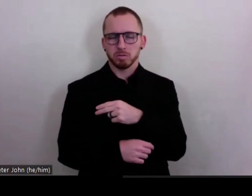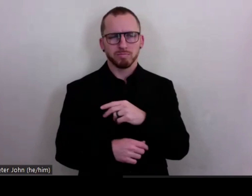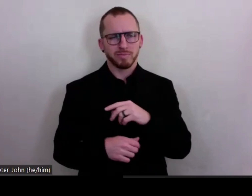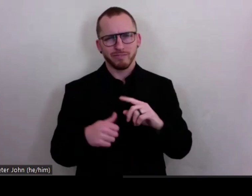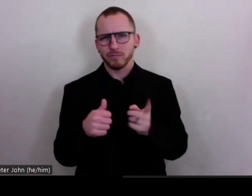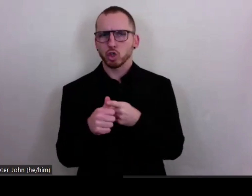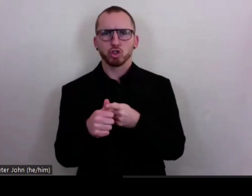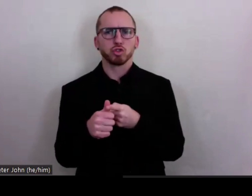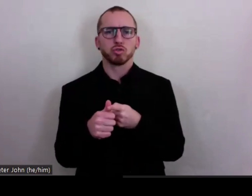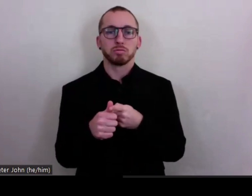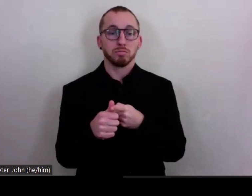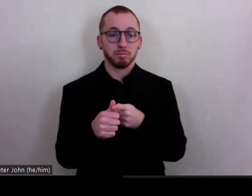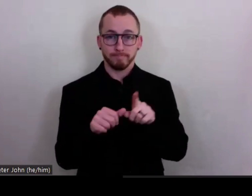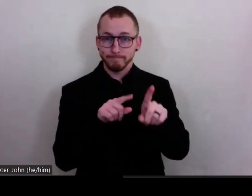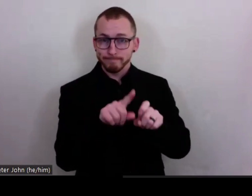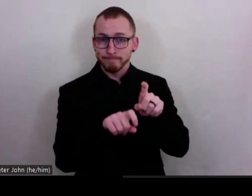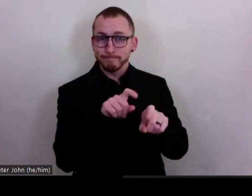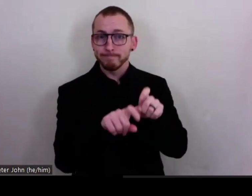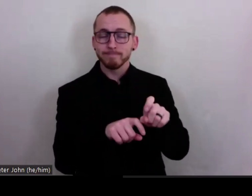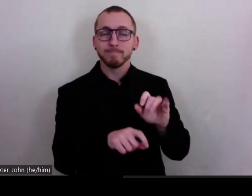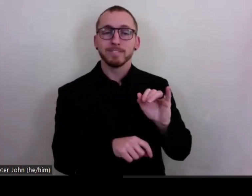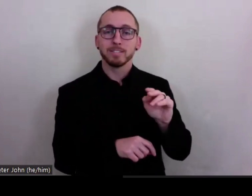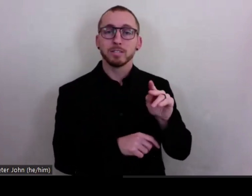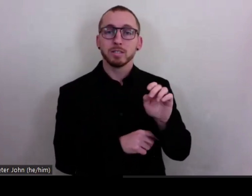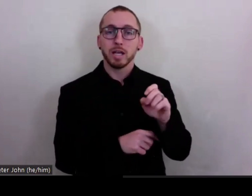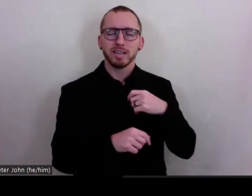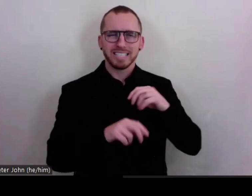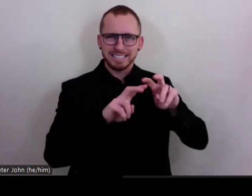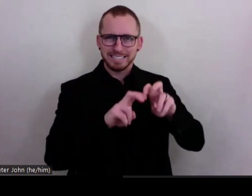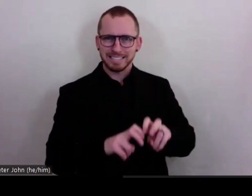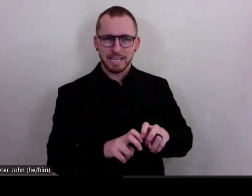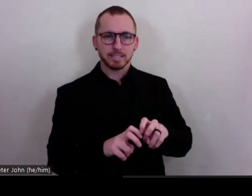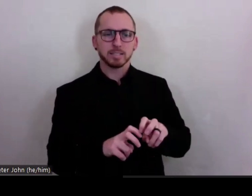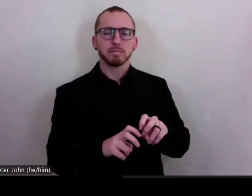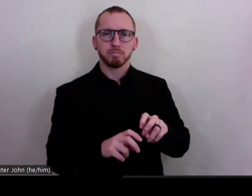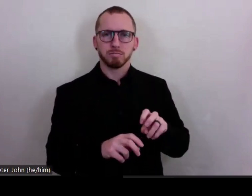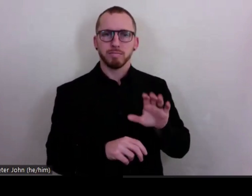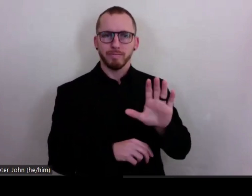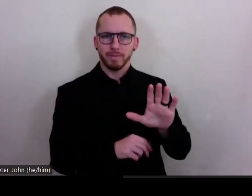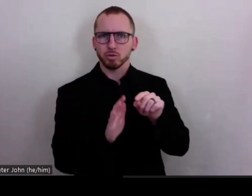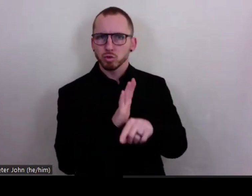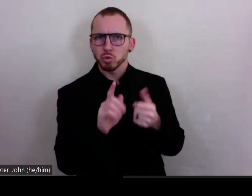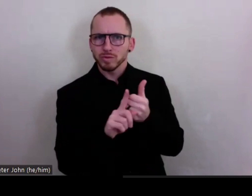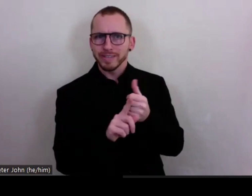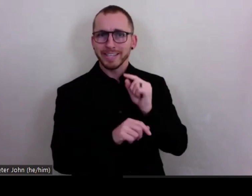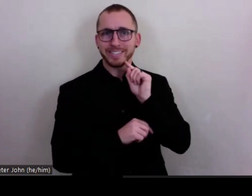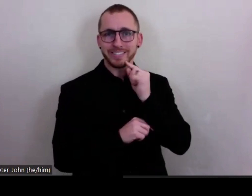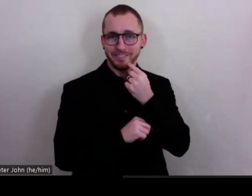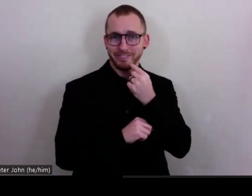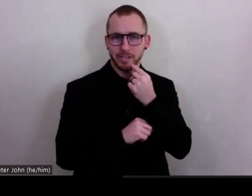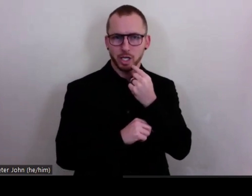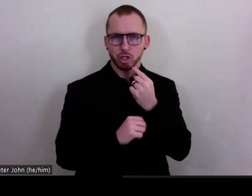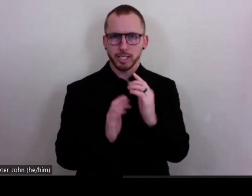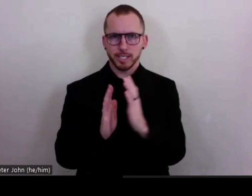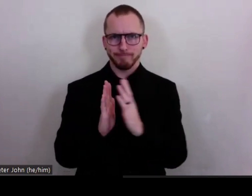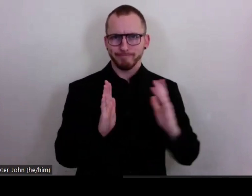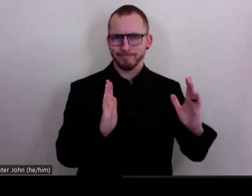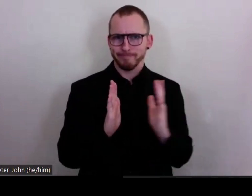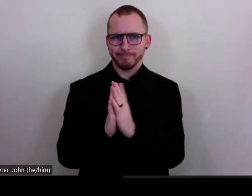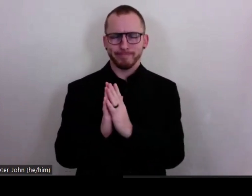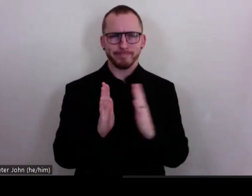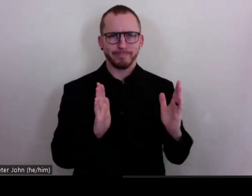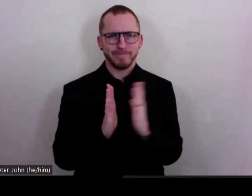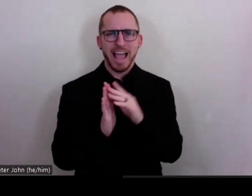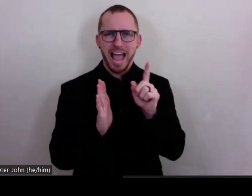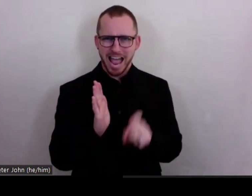first assessment is the Columbia Suicide Severity Rating Scale, okay? We need to be able to ask the hard